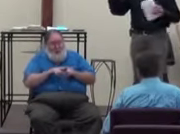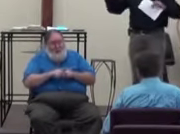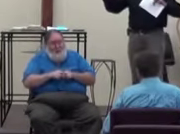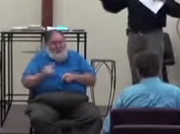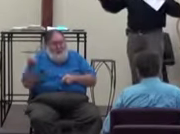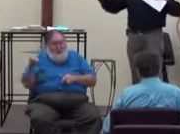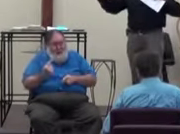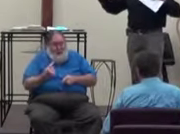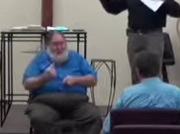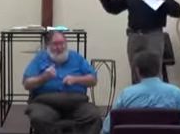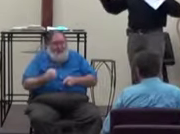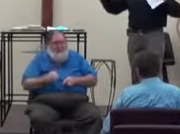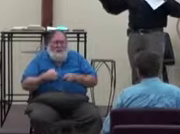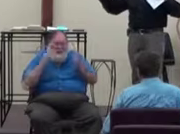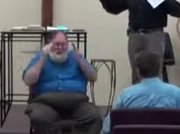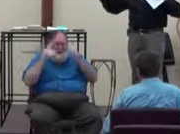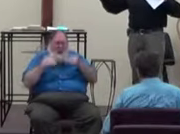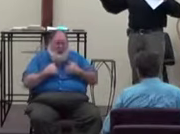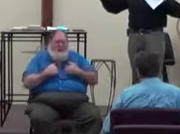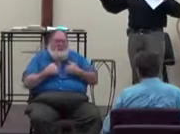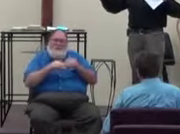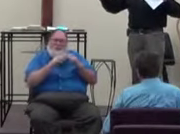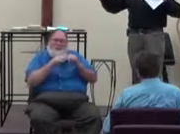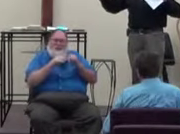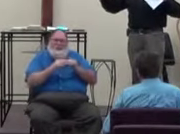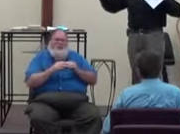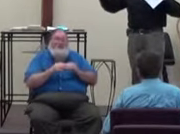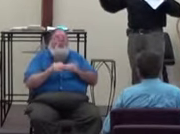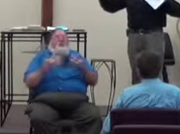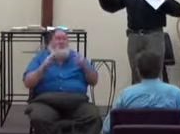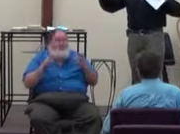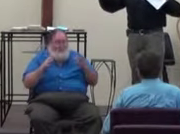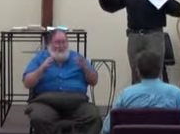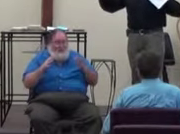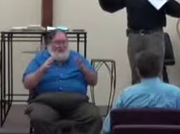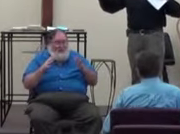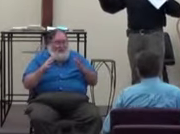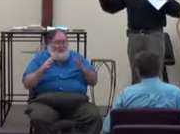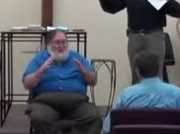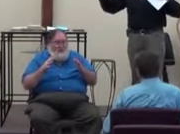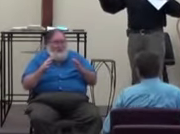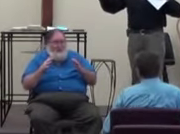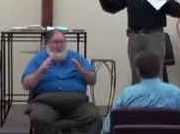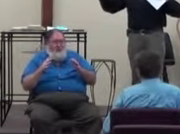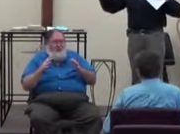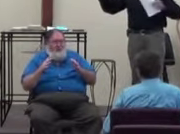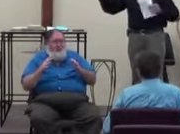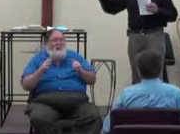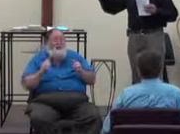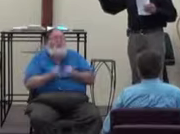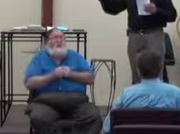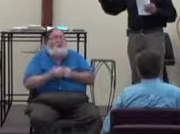have that building done enough with the restrooms and everything that we can have